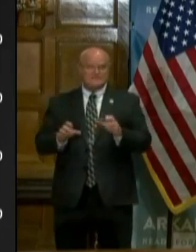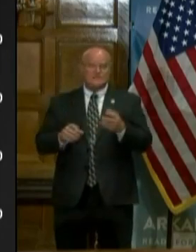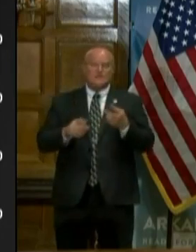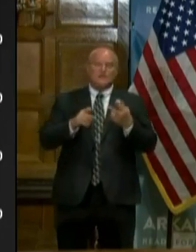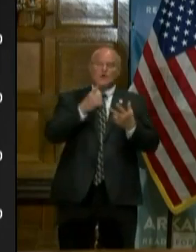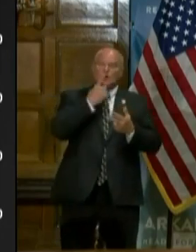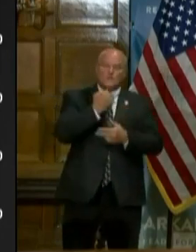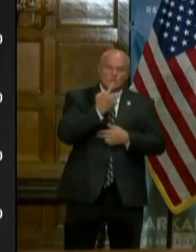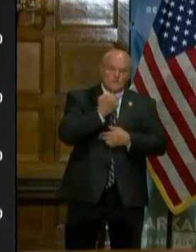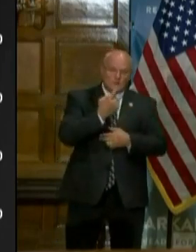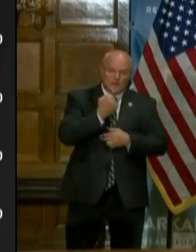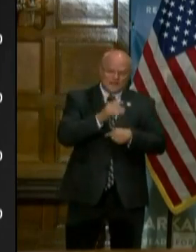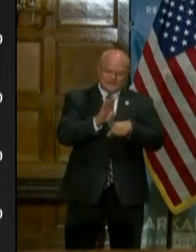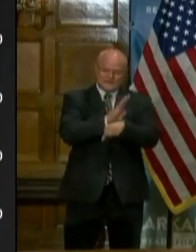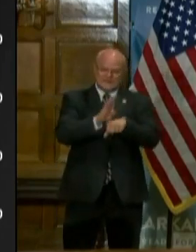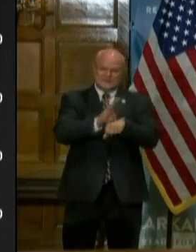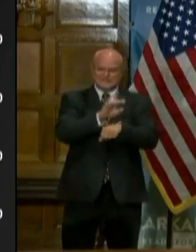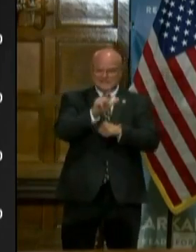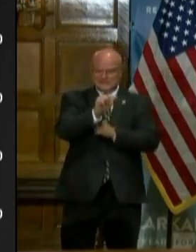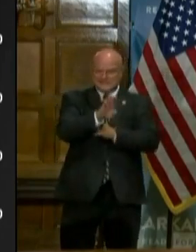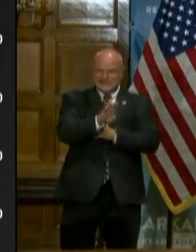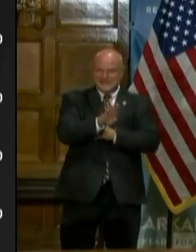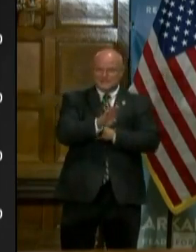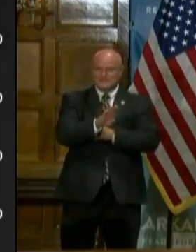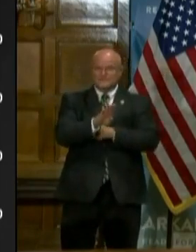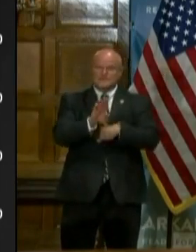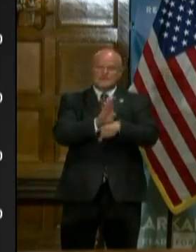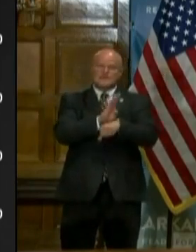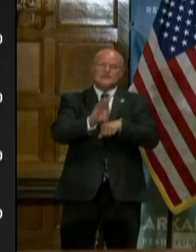red, of course, is the commercial labs. And the